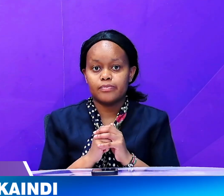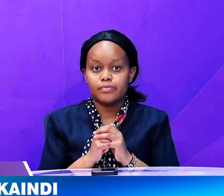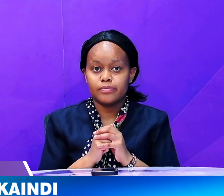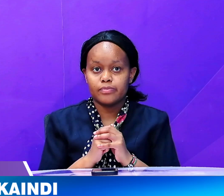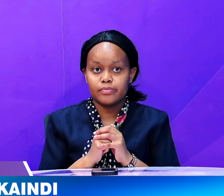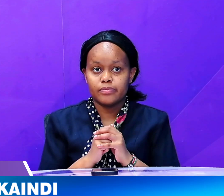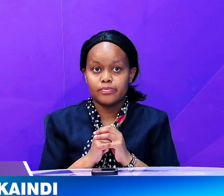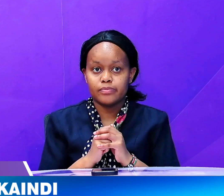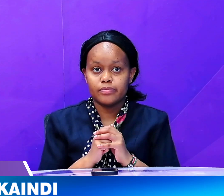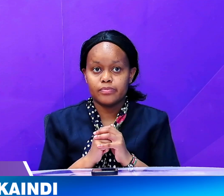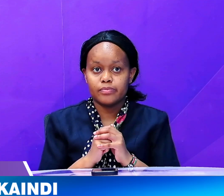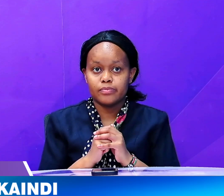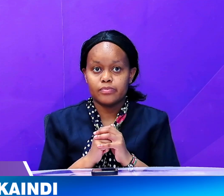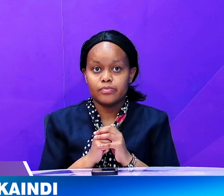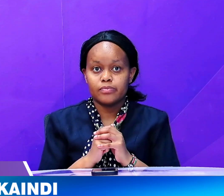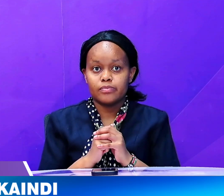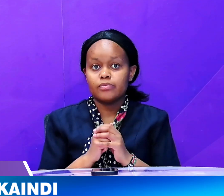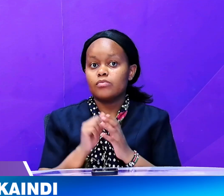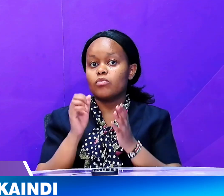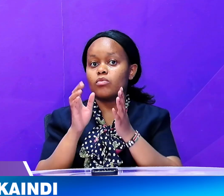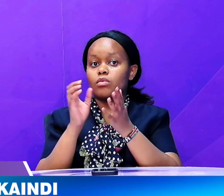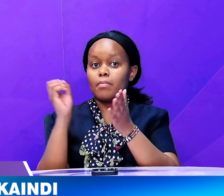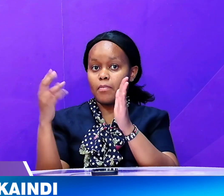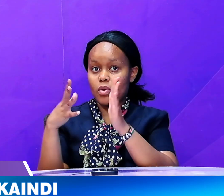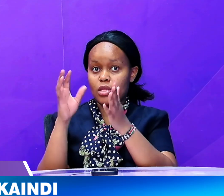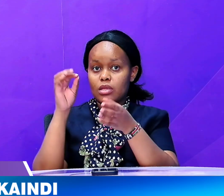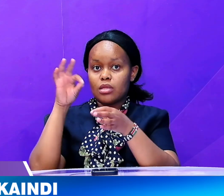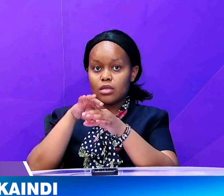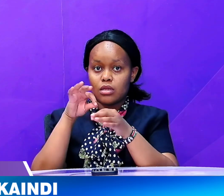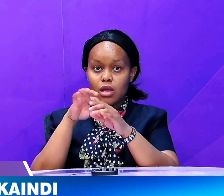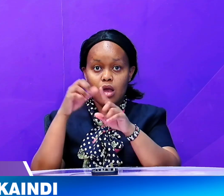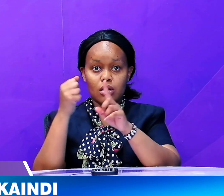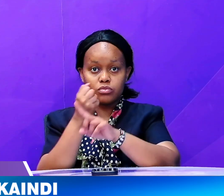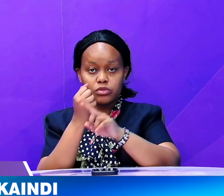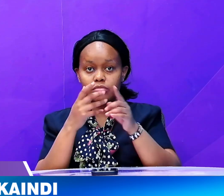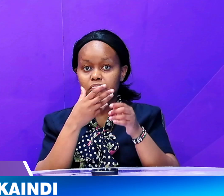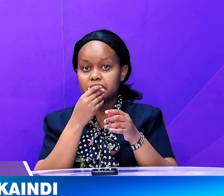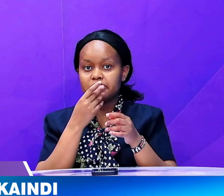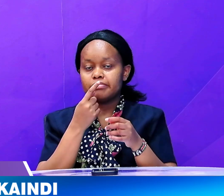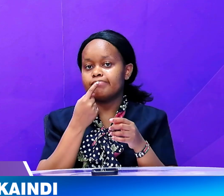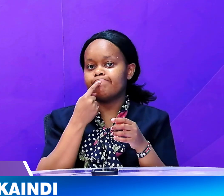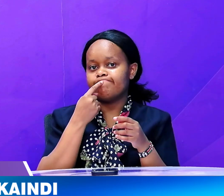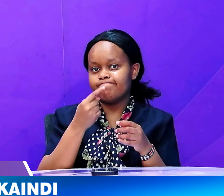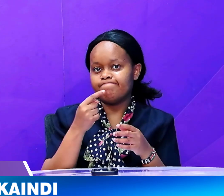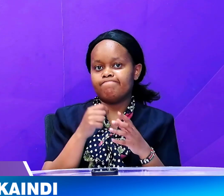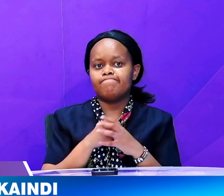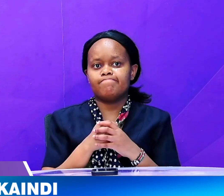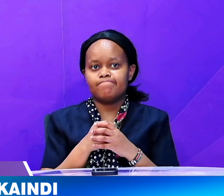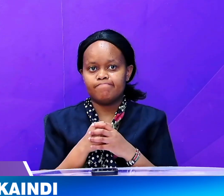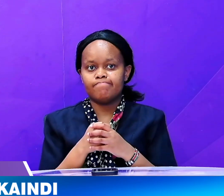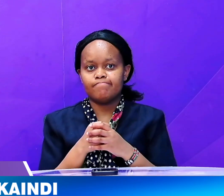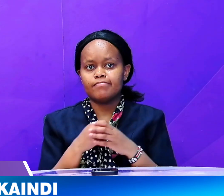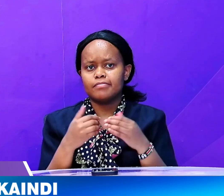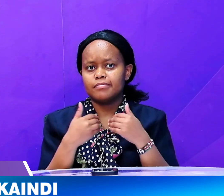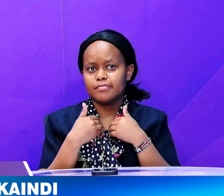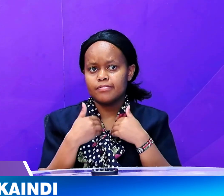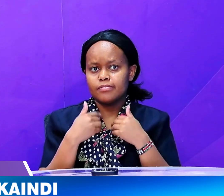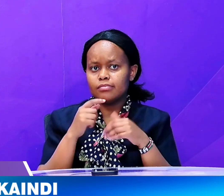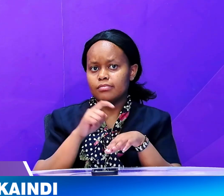sorry for that technical issue. Uriri MP Nyamita has urged the Independent Electoral and Boundaries Commission